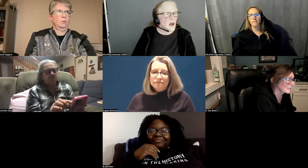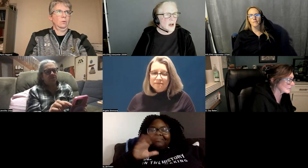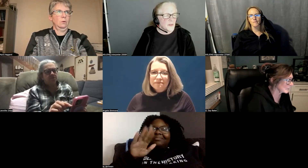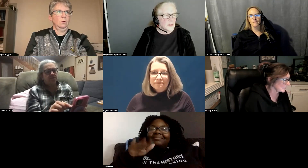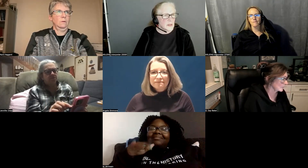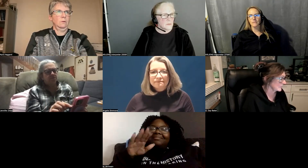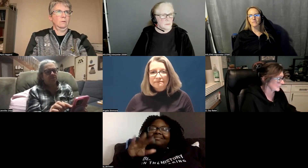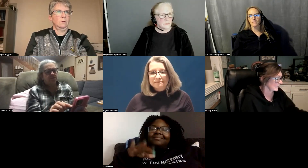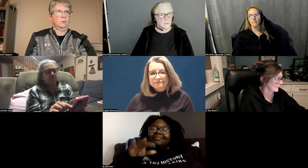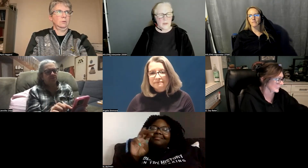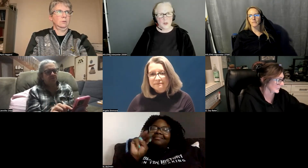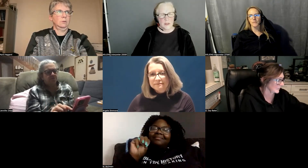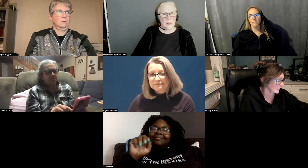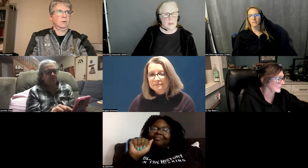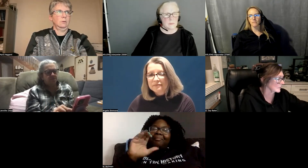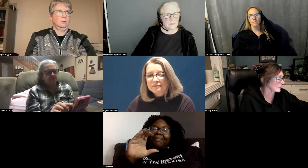Yeah, I'll fix it. Angela is saying.